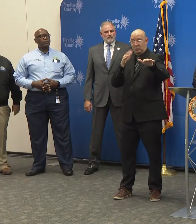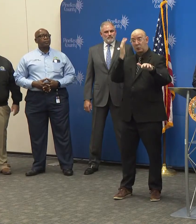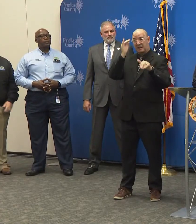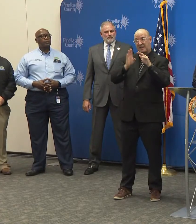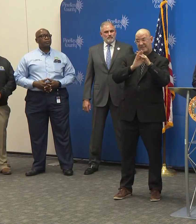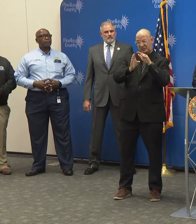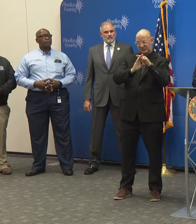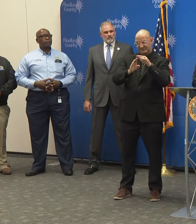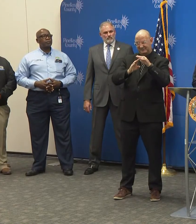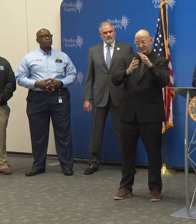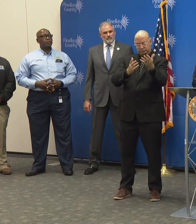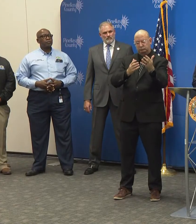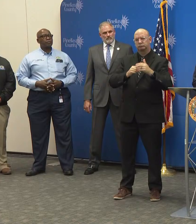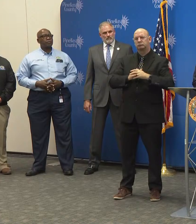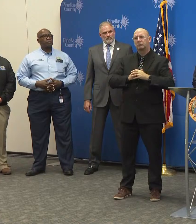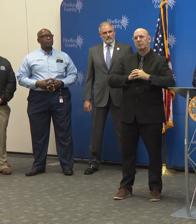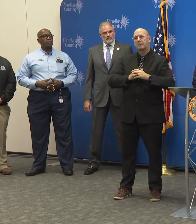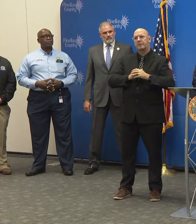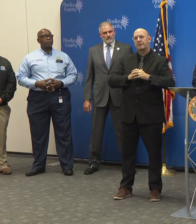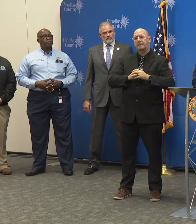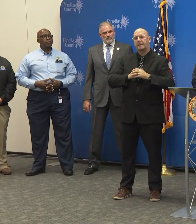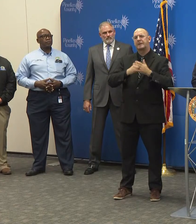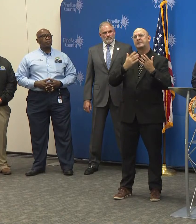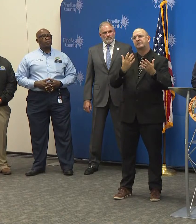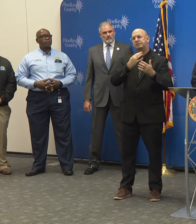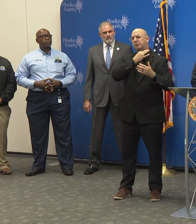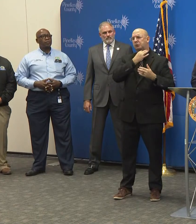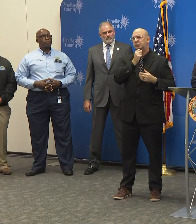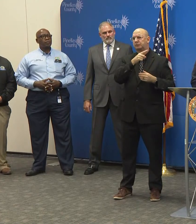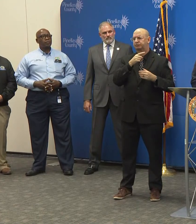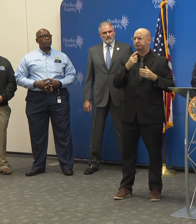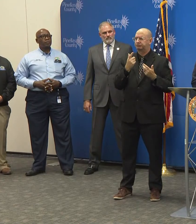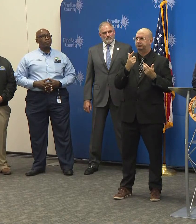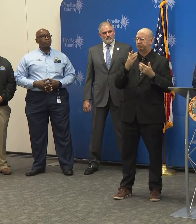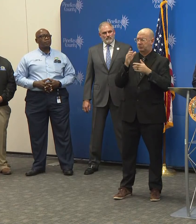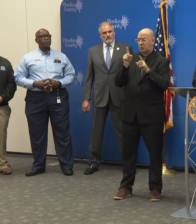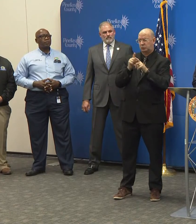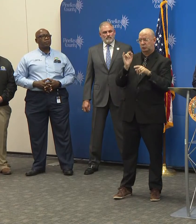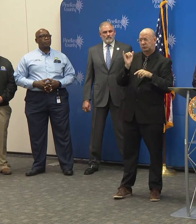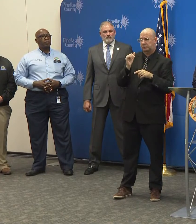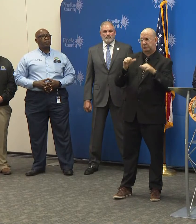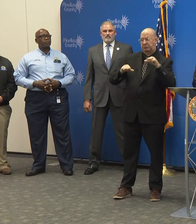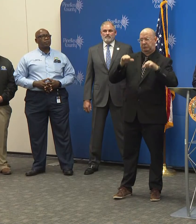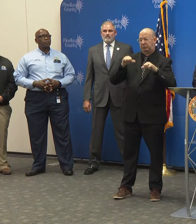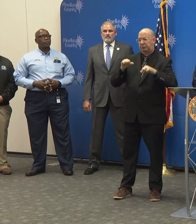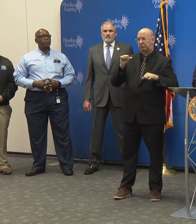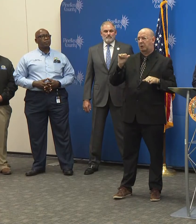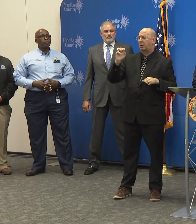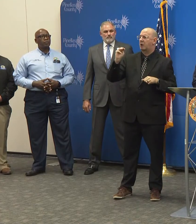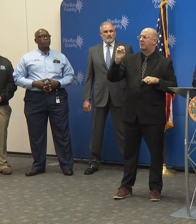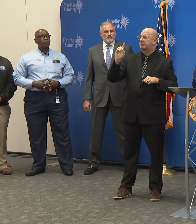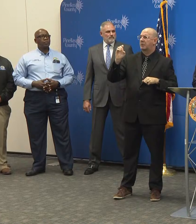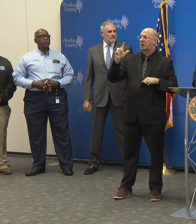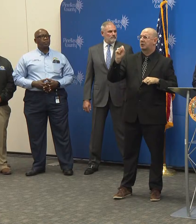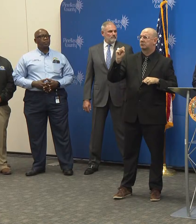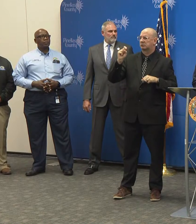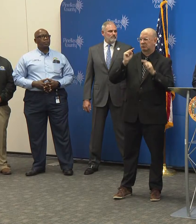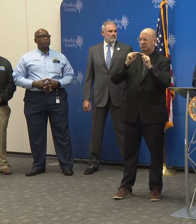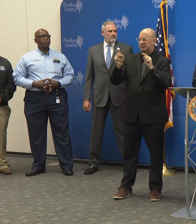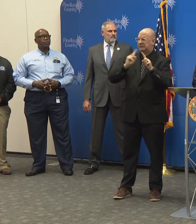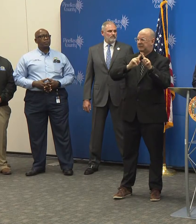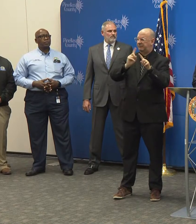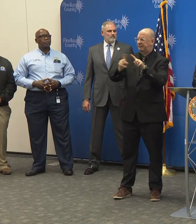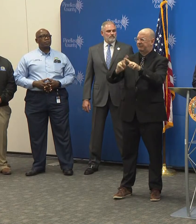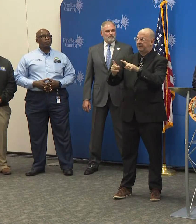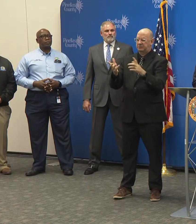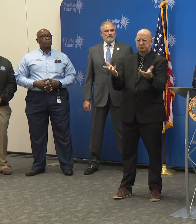I'm just curious, there's also been high levels of uncertainty, as you mentioned, with the models for Hurricane Ian. How has